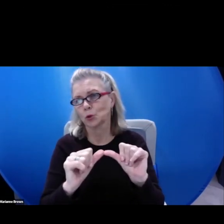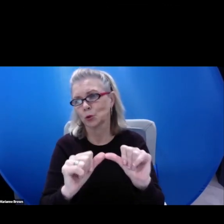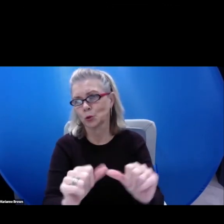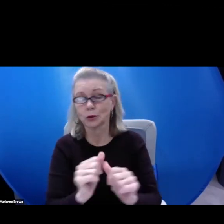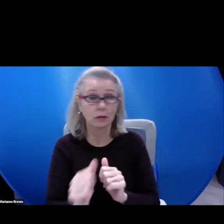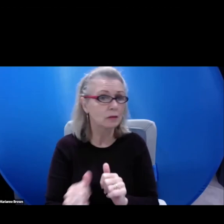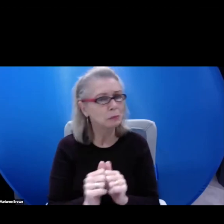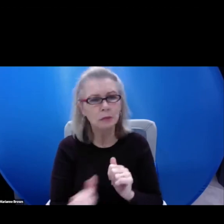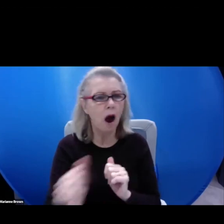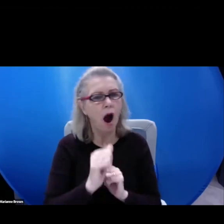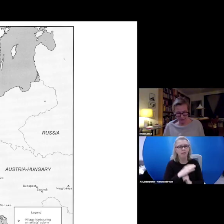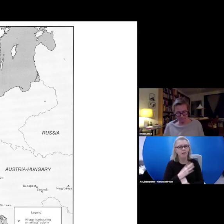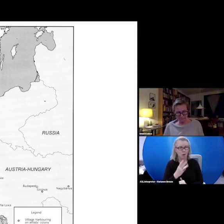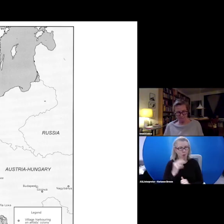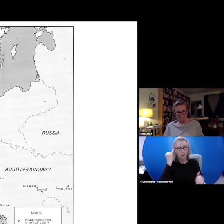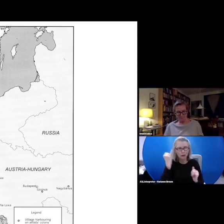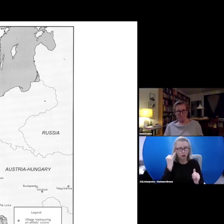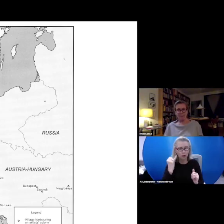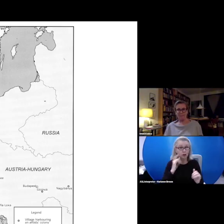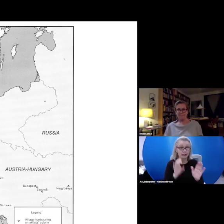Can I have image 1, please?